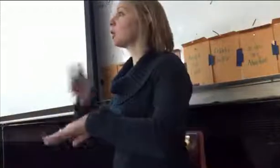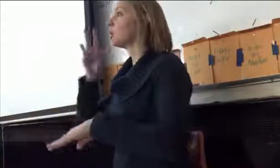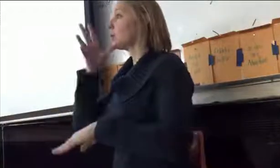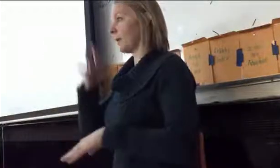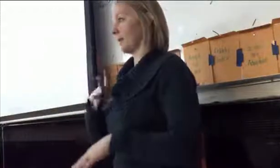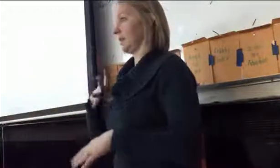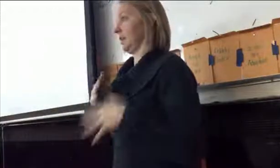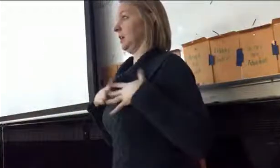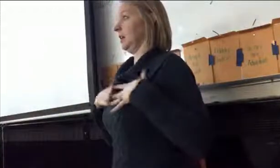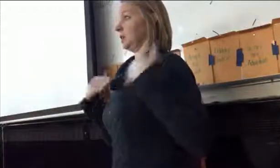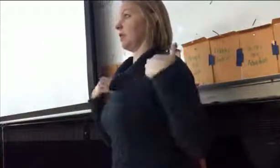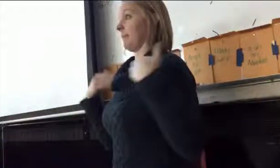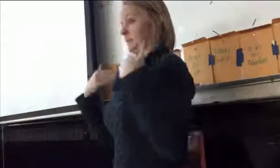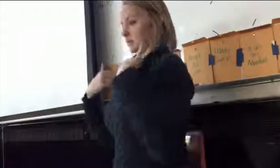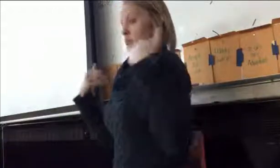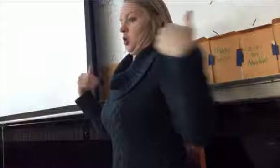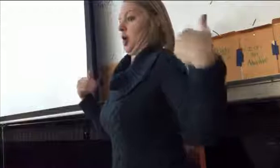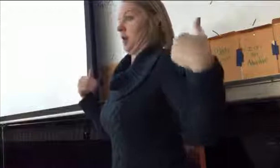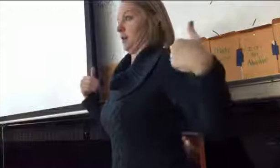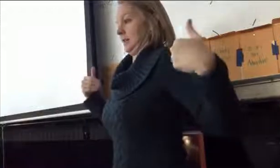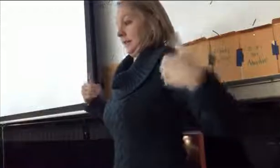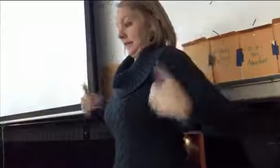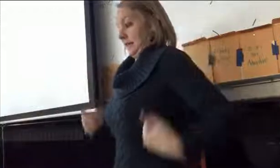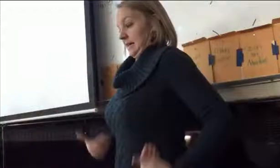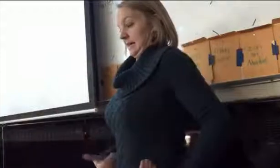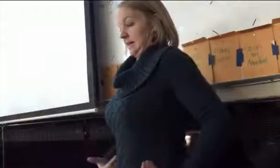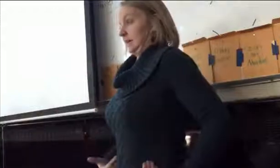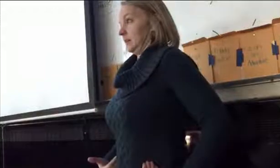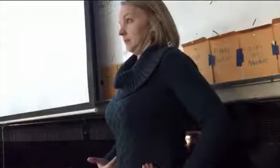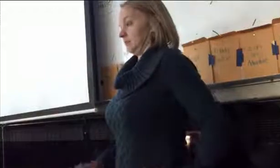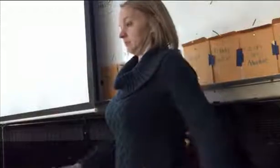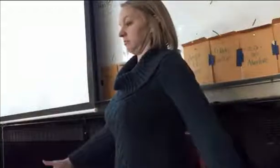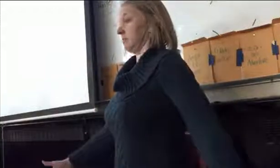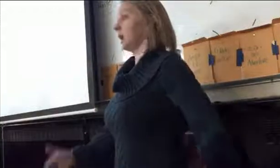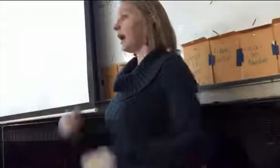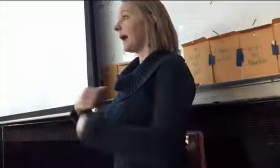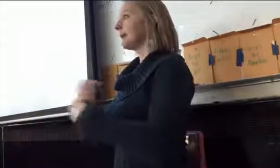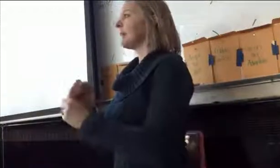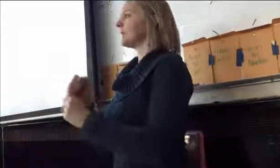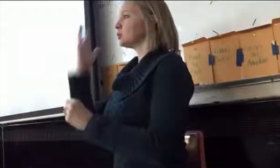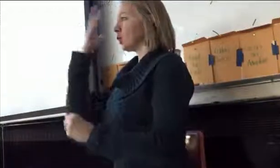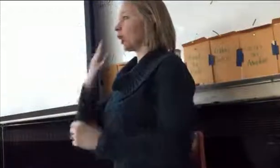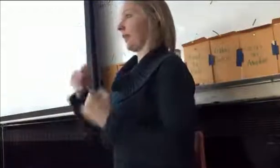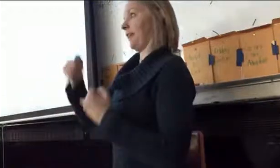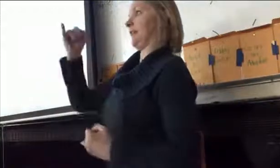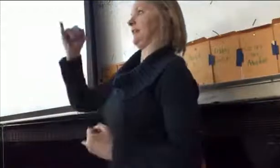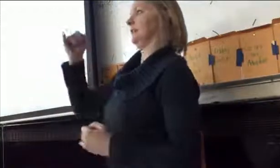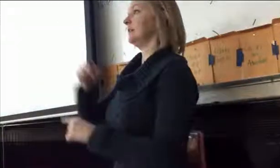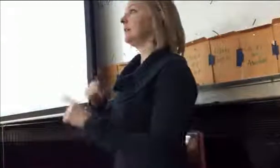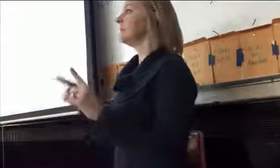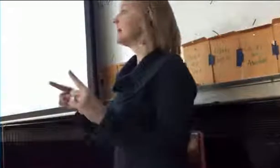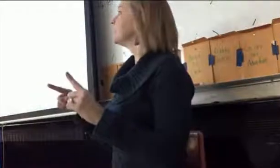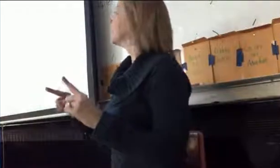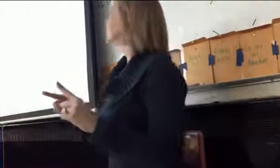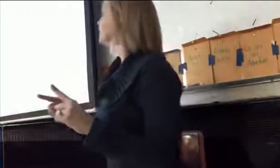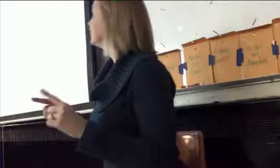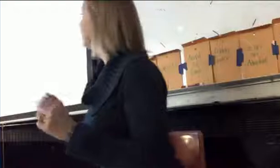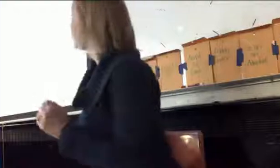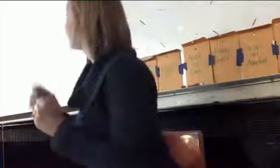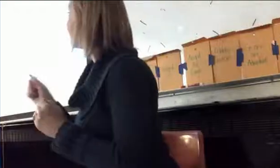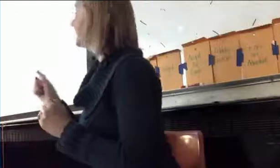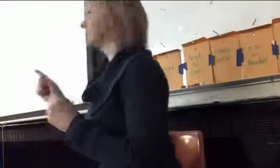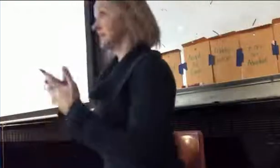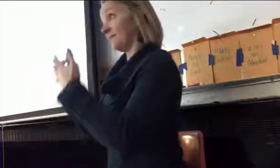would be really broad. The waist would be really cut in. It would make people look really, really thin. Well, the thing is about this